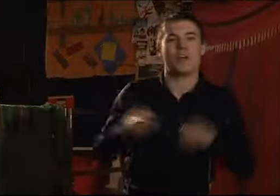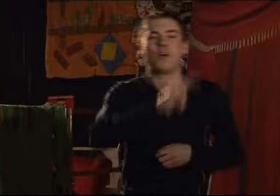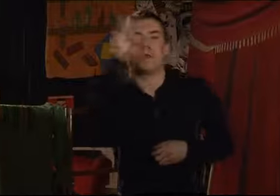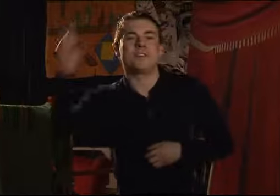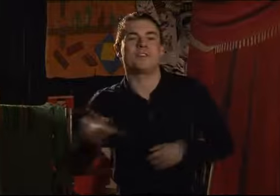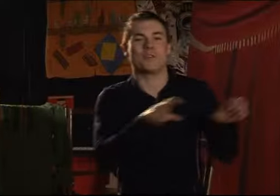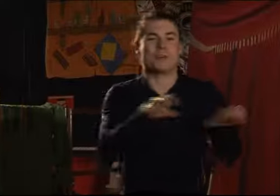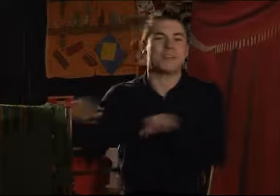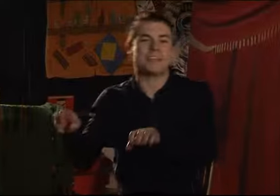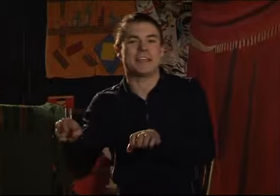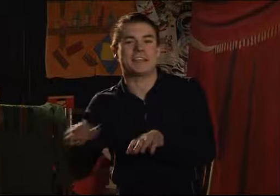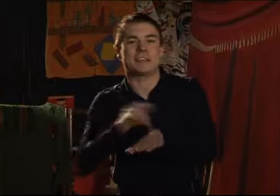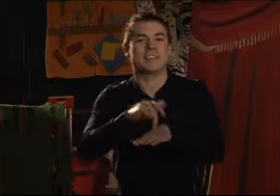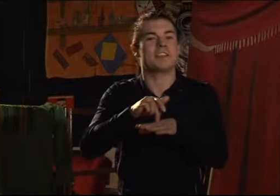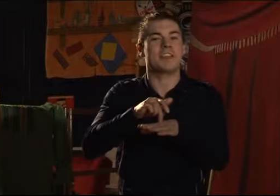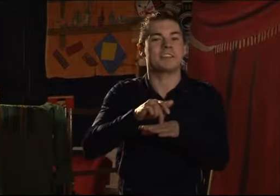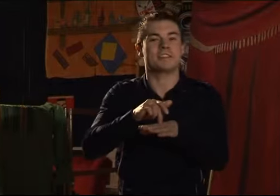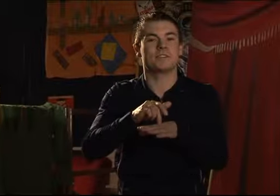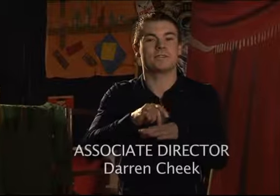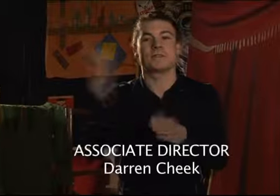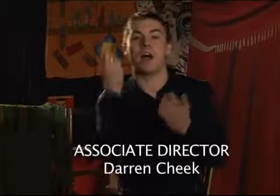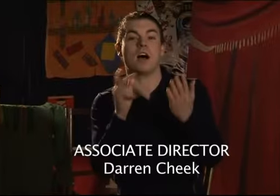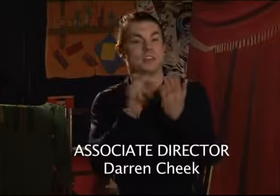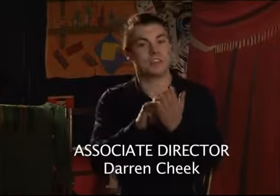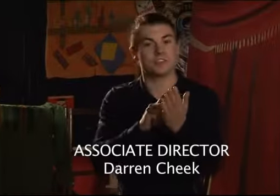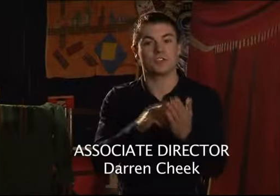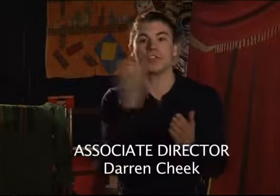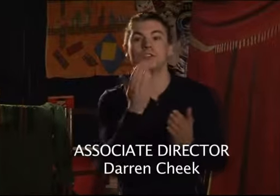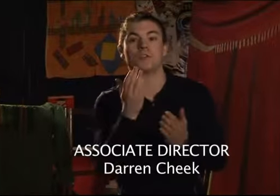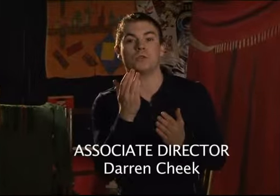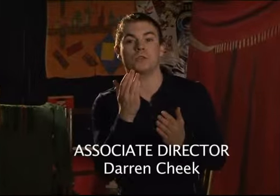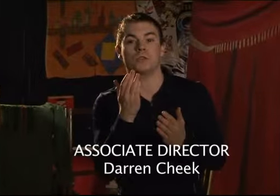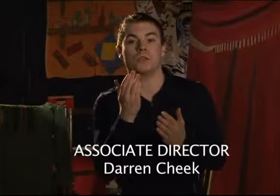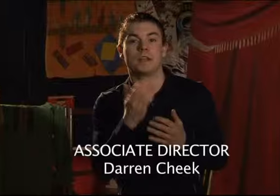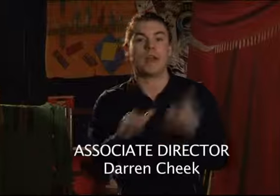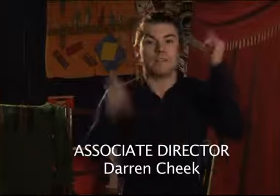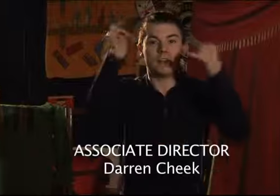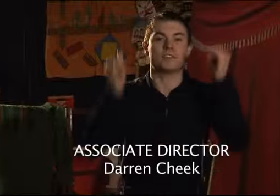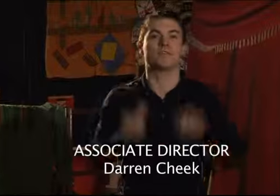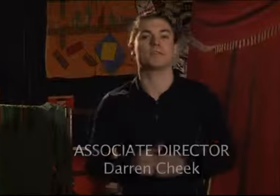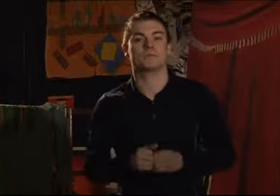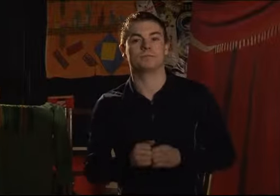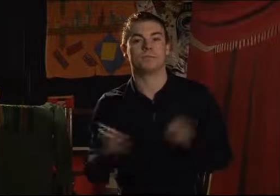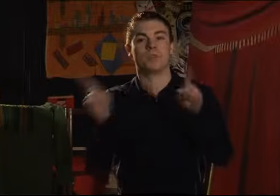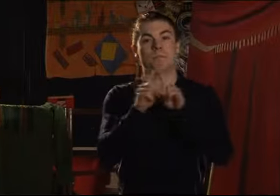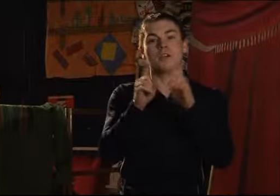We tour throughout the year to theatres, art centres, schools and festivals, both in the